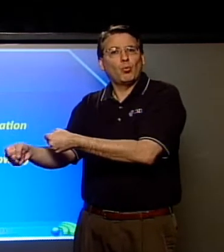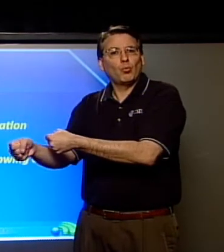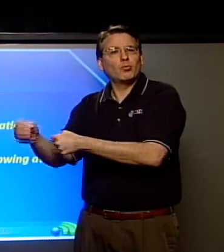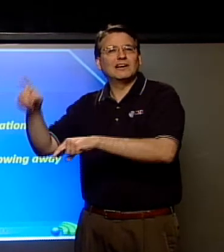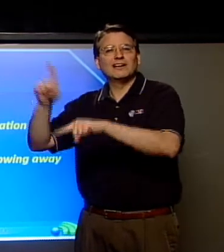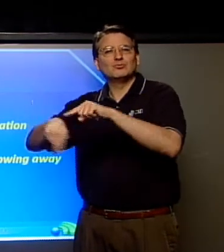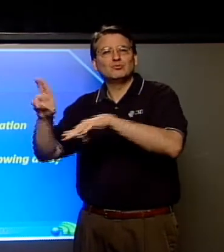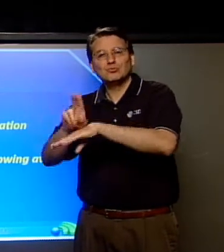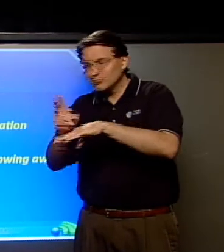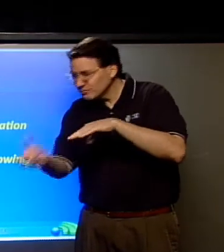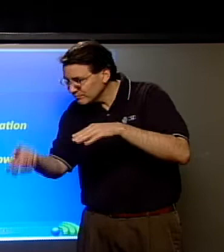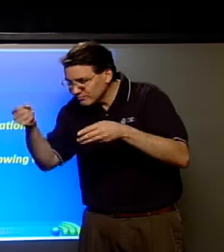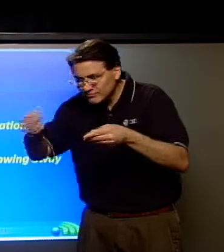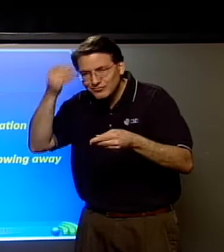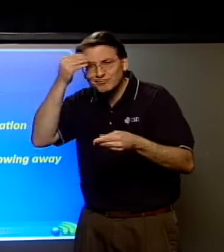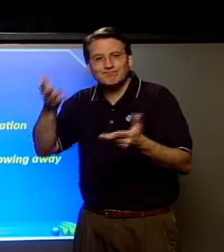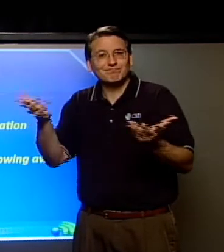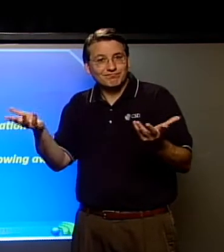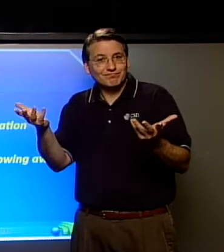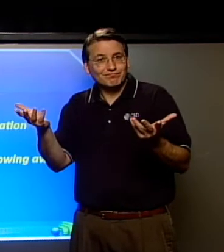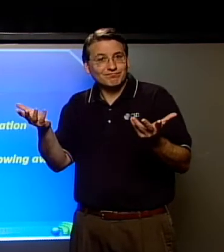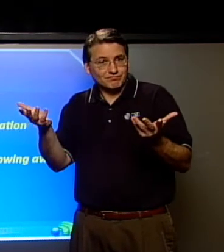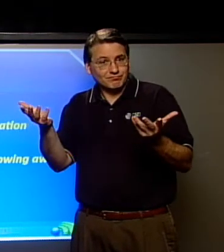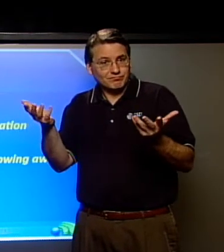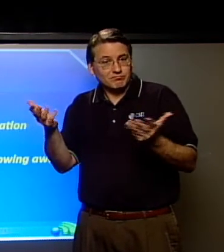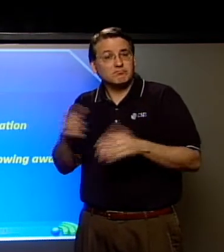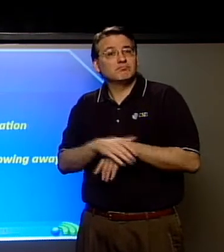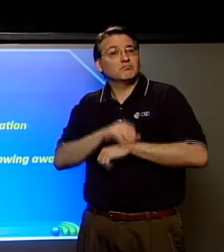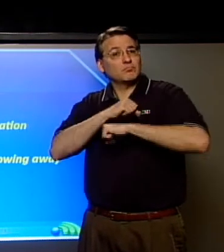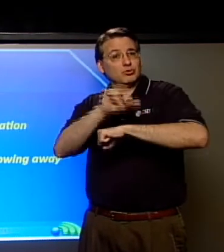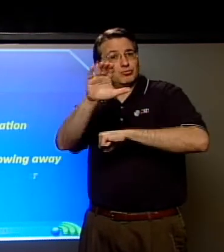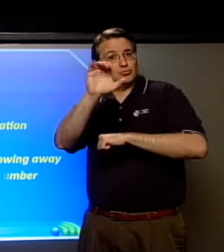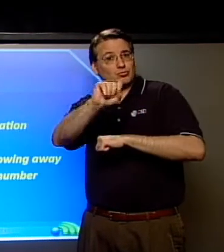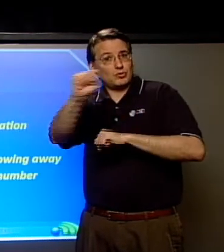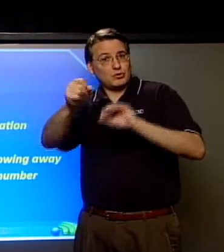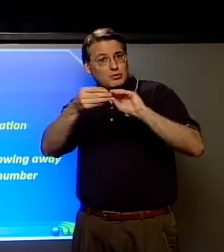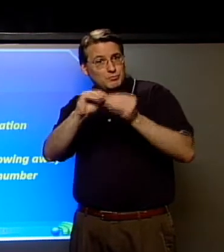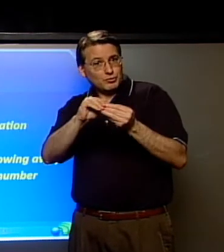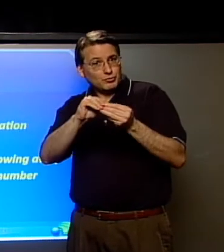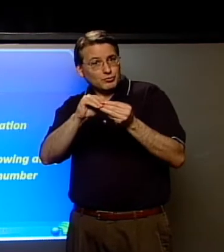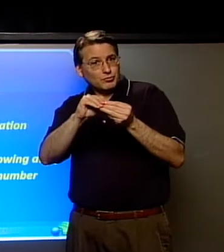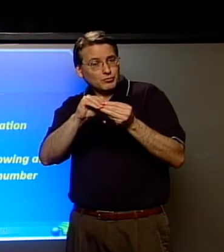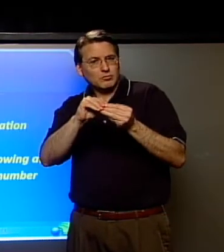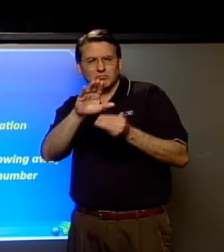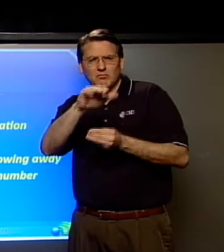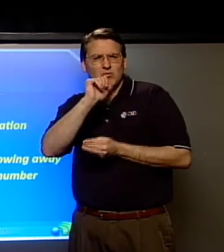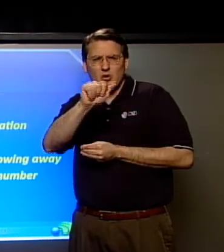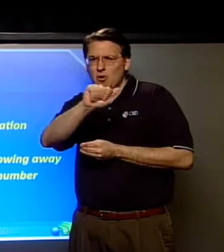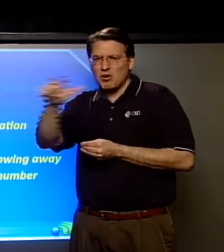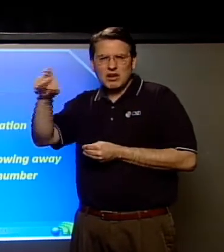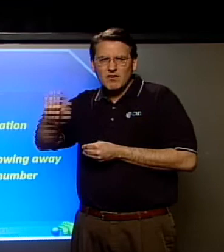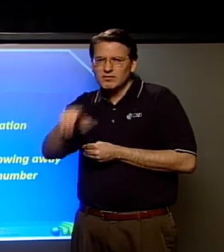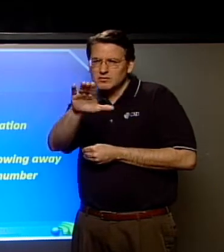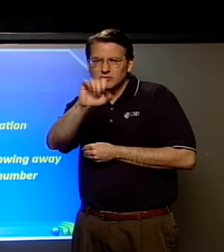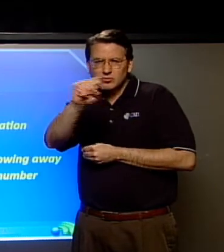have any papers that you're going to throw away, shred them so that if anybody does find them, they're unable to use the information that they